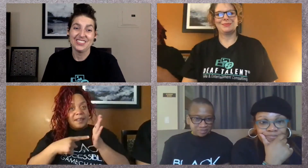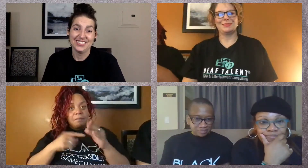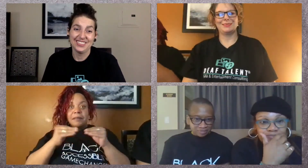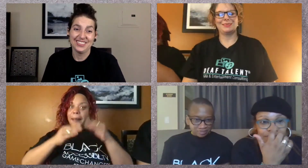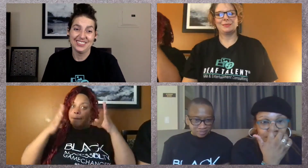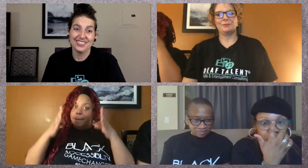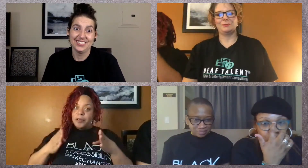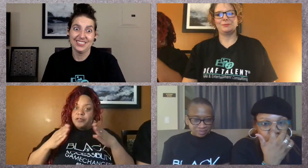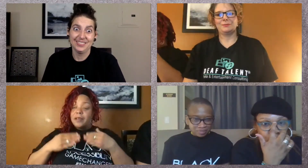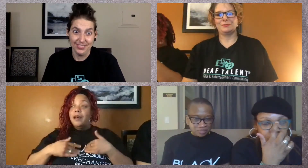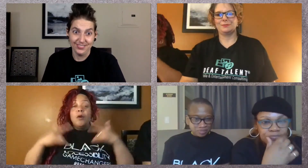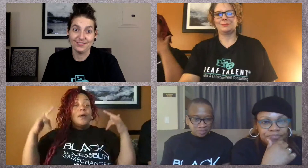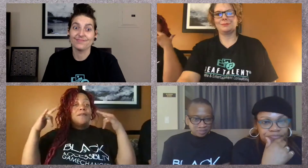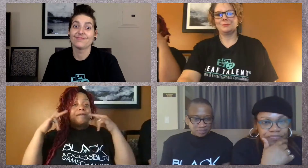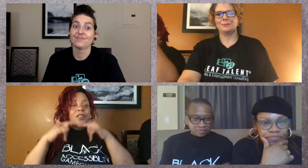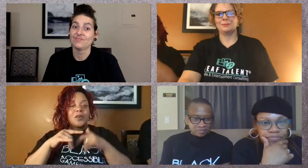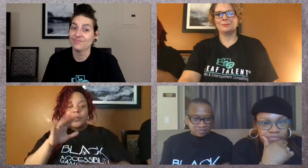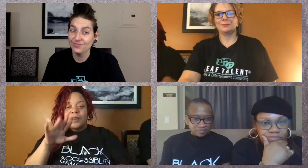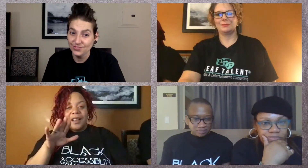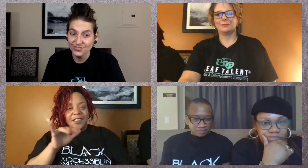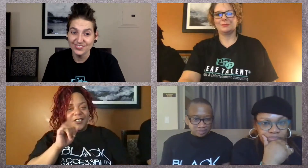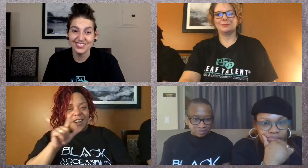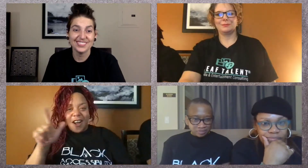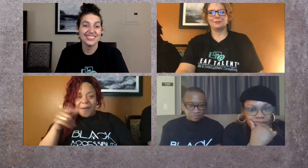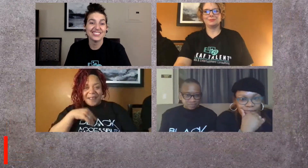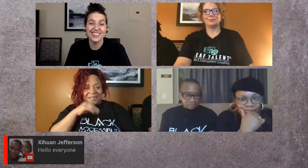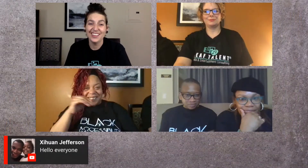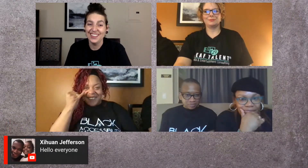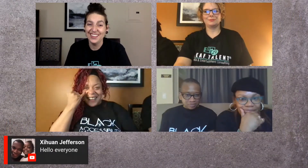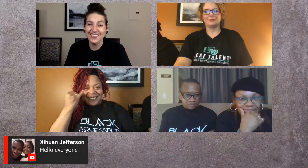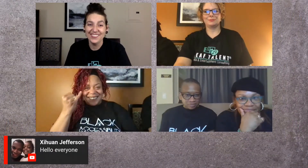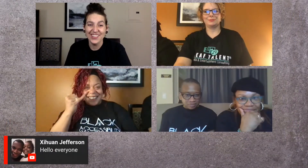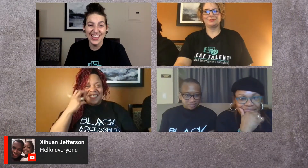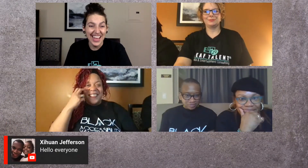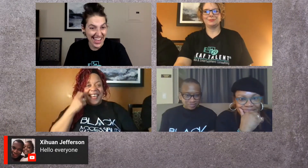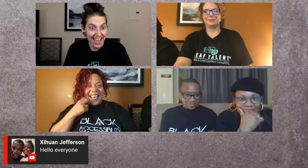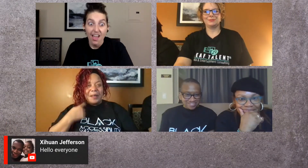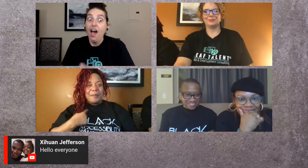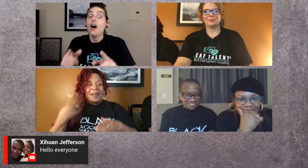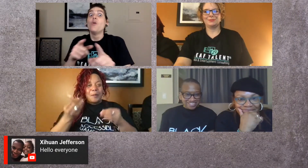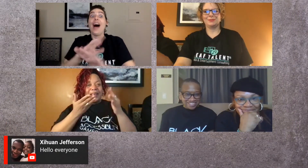And those of us who are here representing in person,